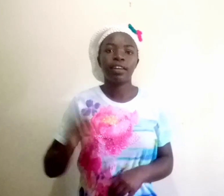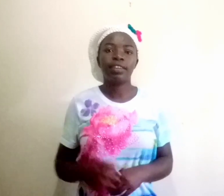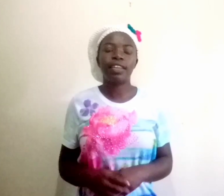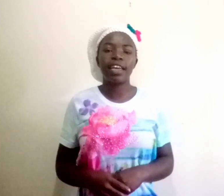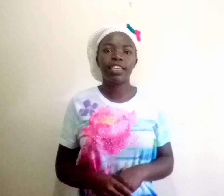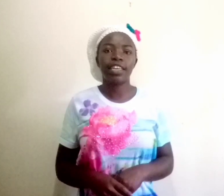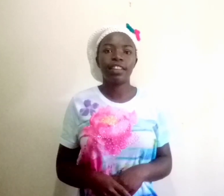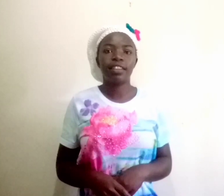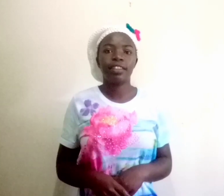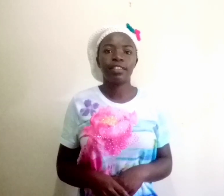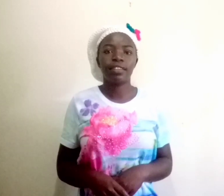Daniel.